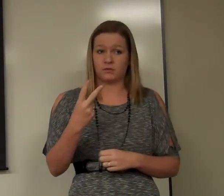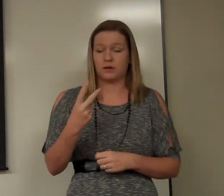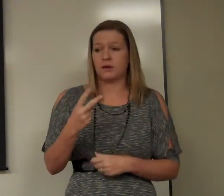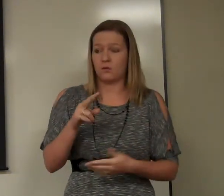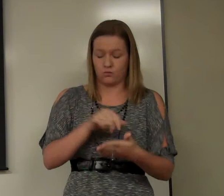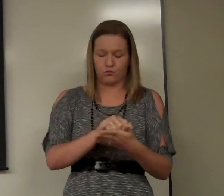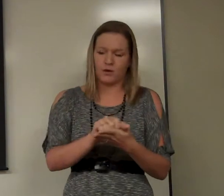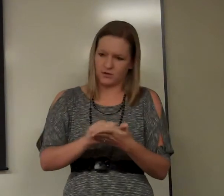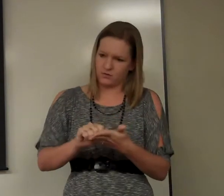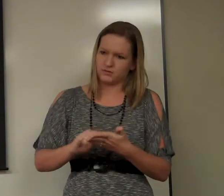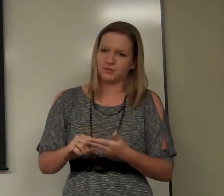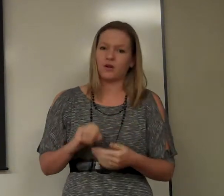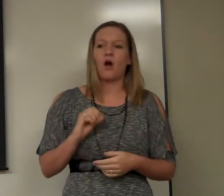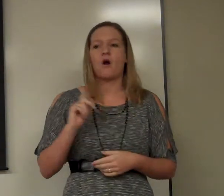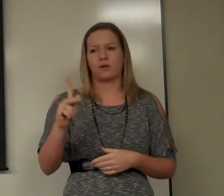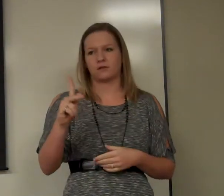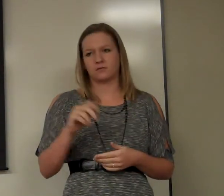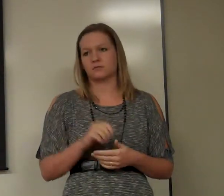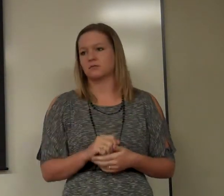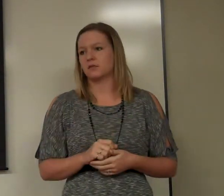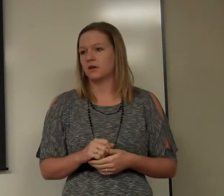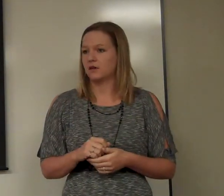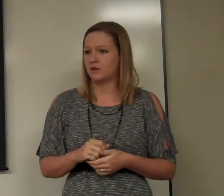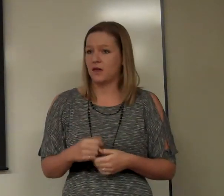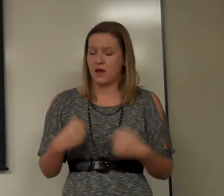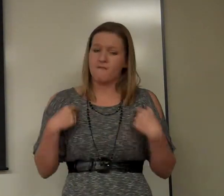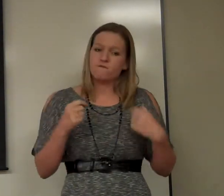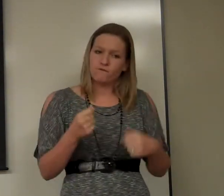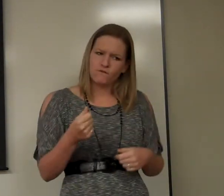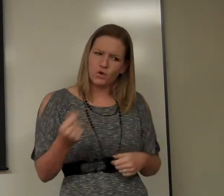Okay, you have a few